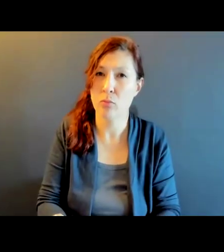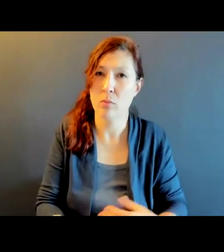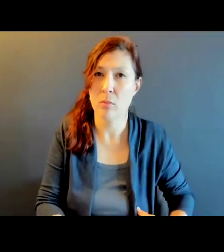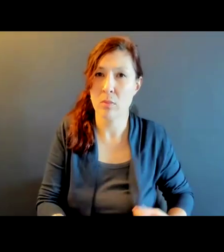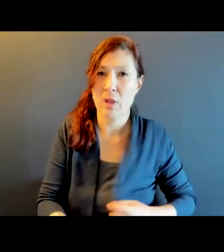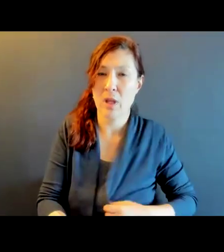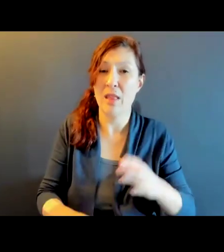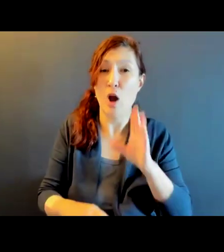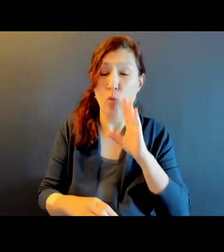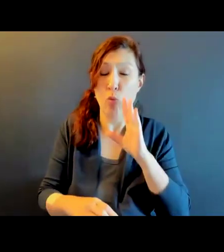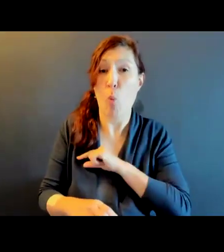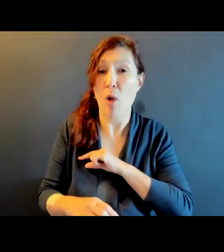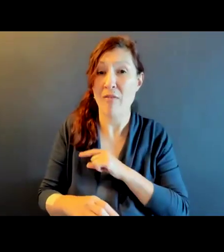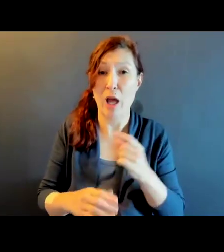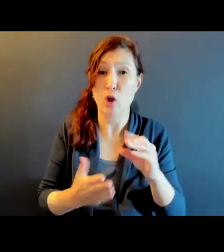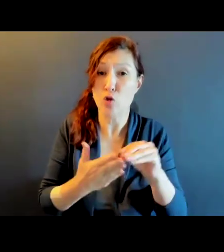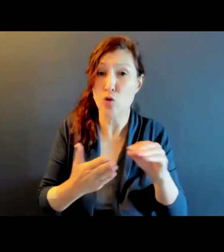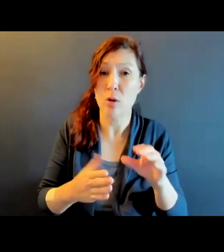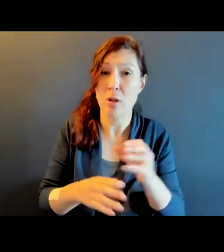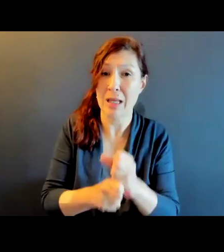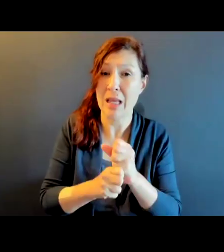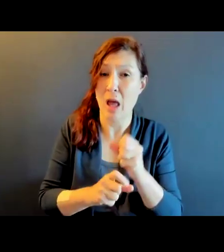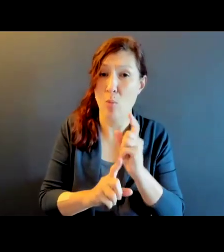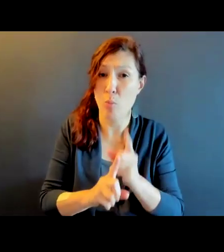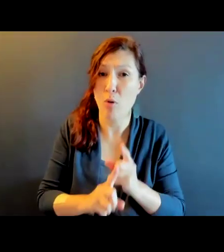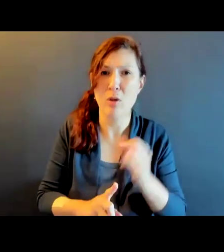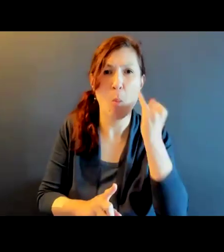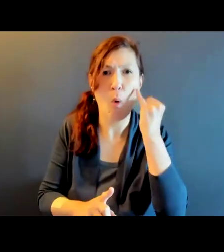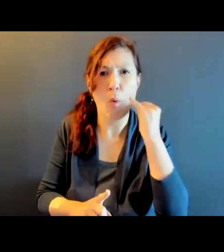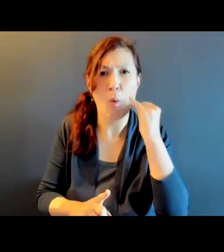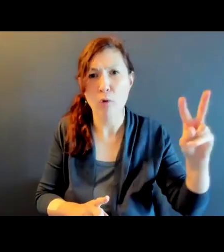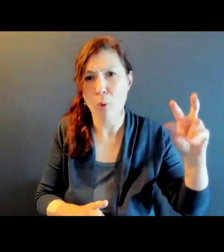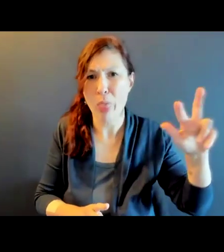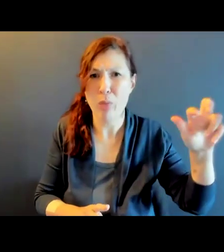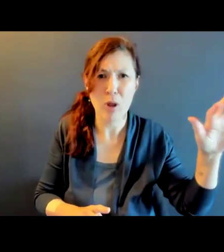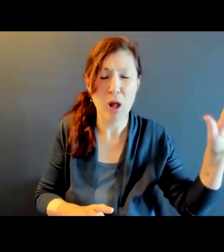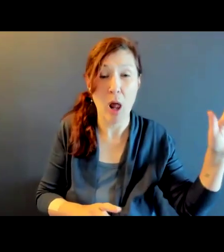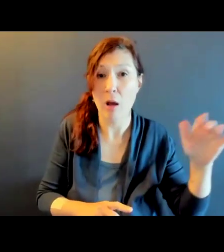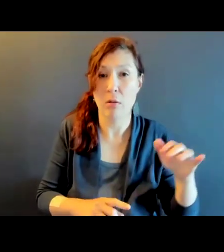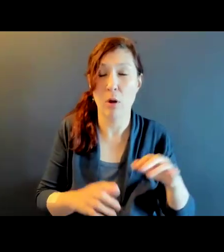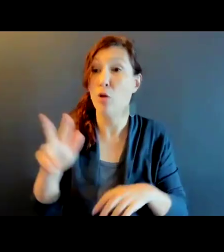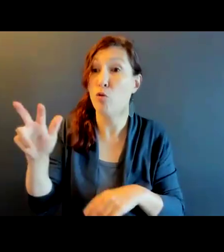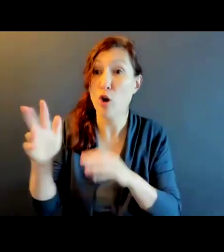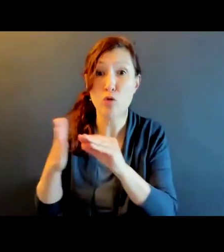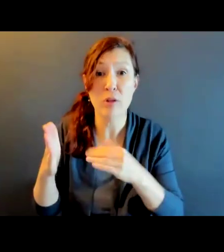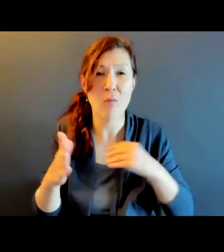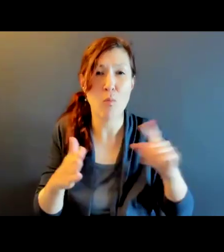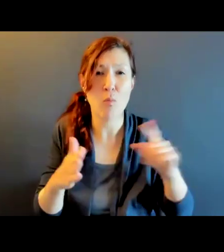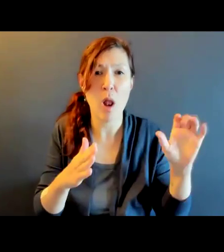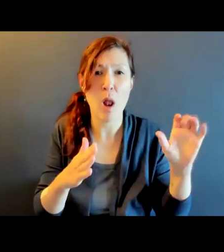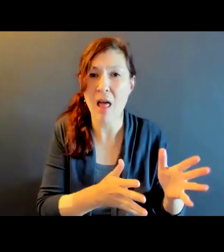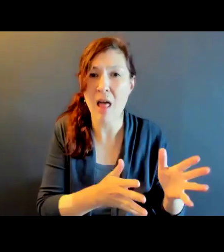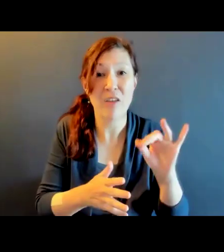points. So you have more than 200, you have 300, 100 left. Where do they go? They go to the